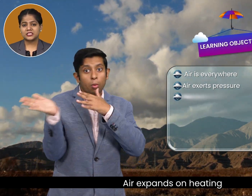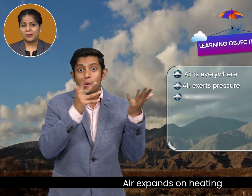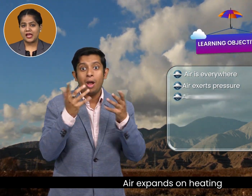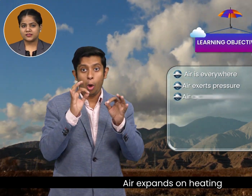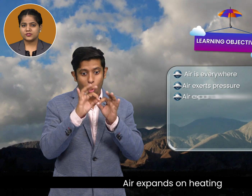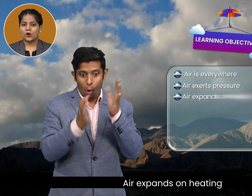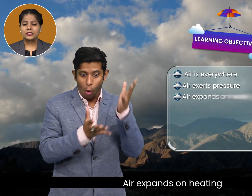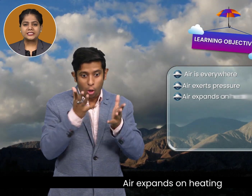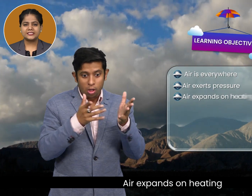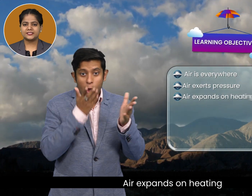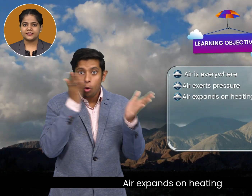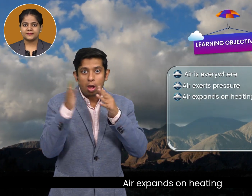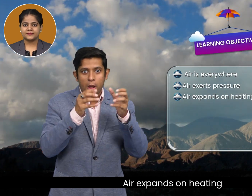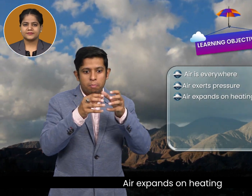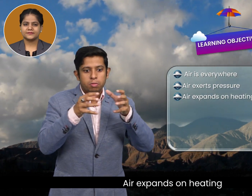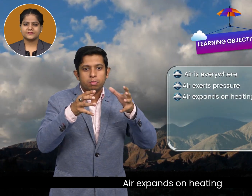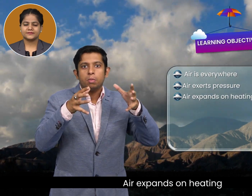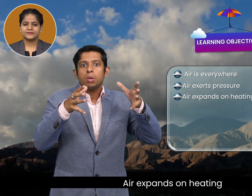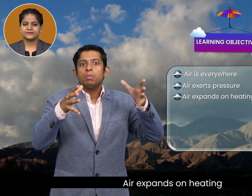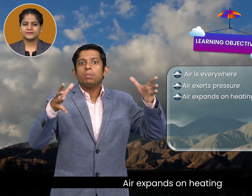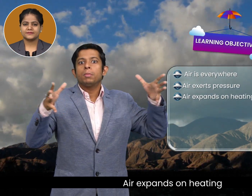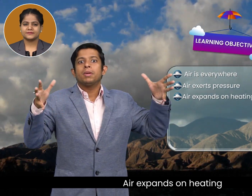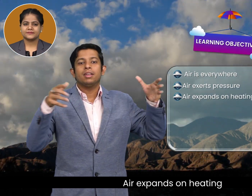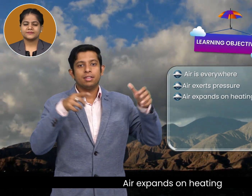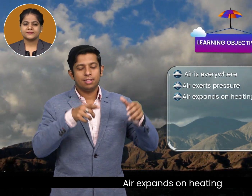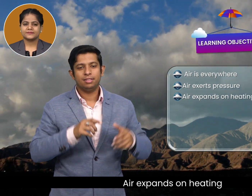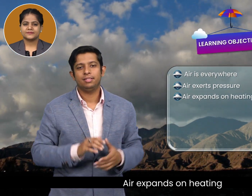Air expands on heating.